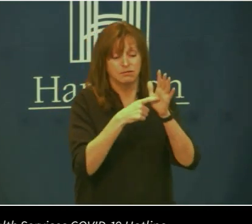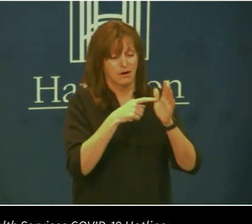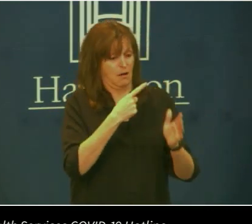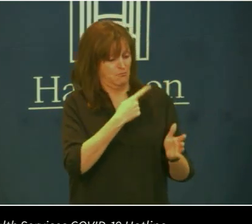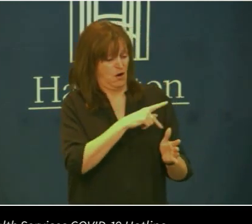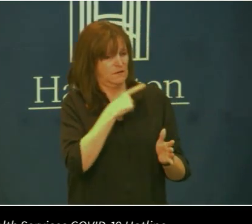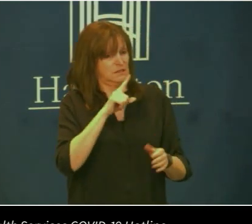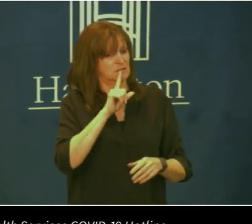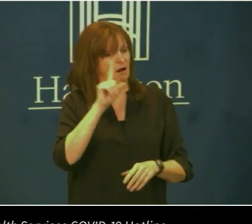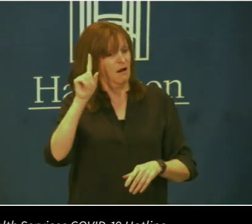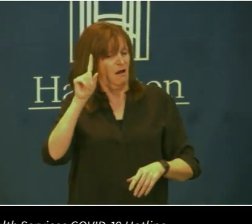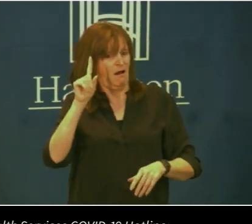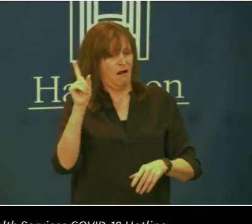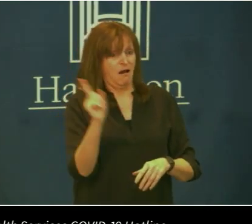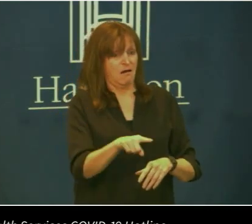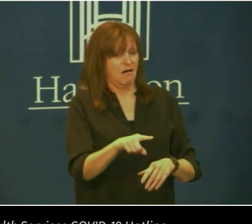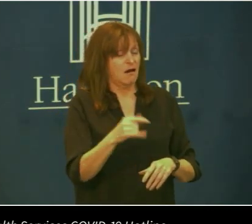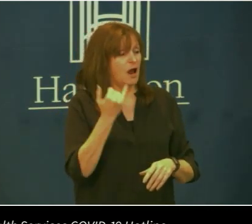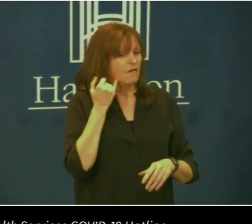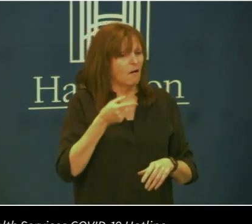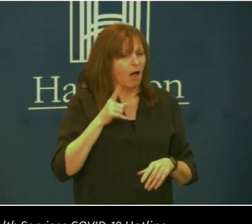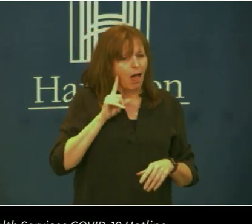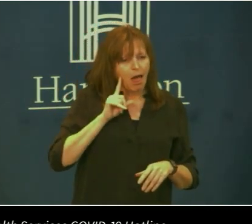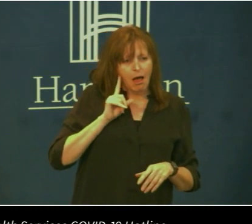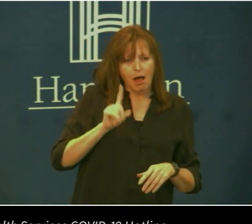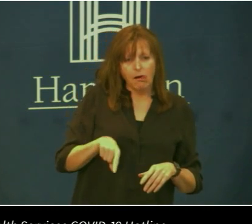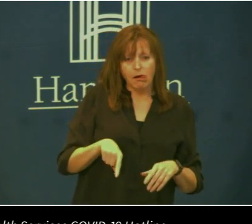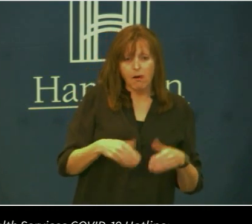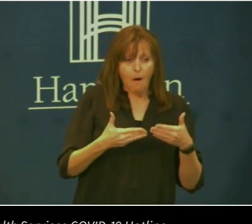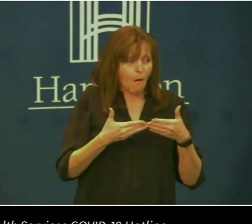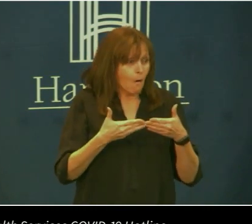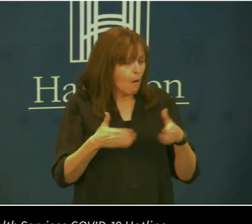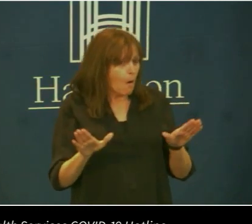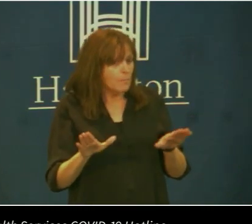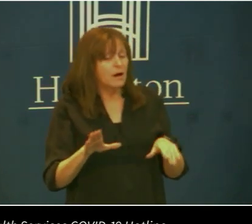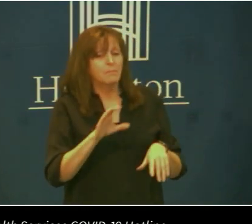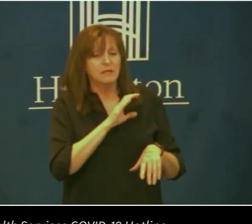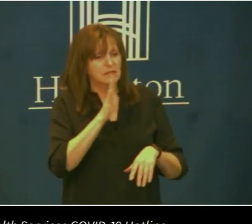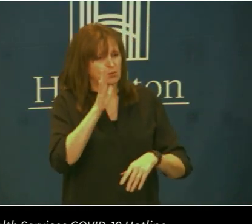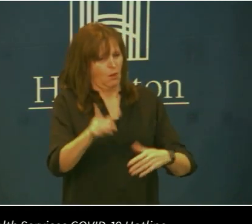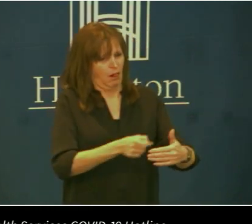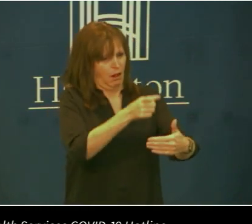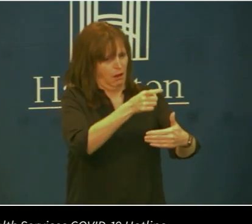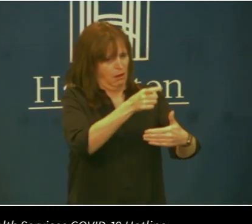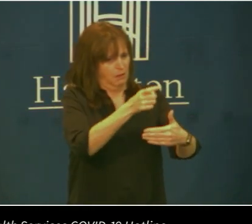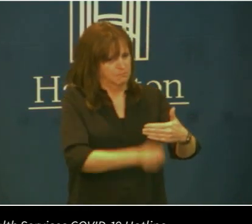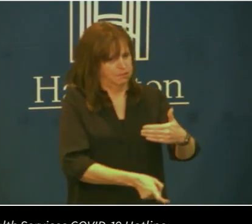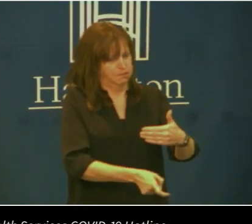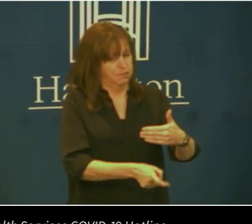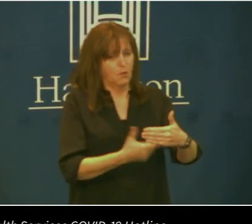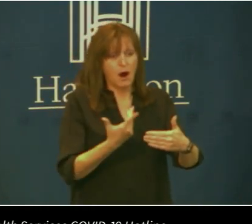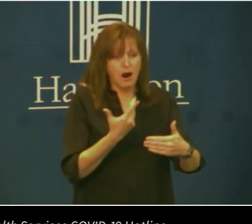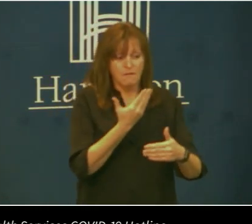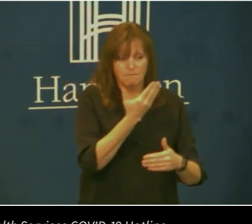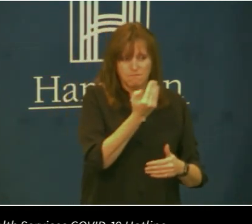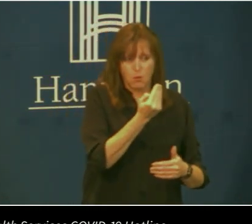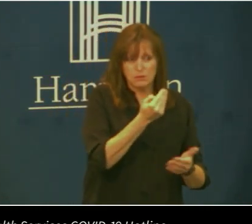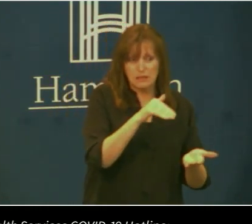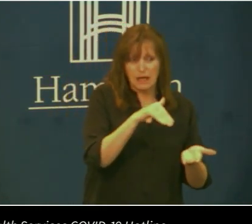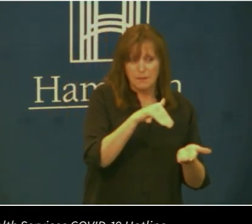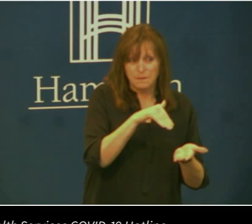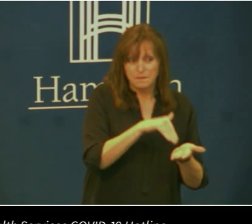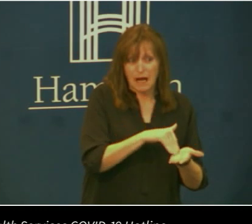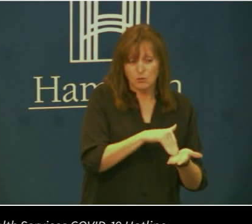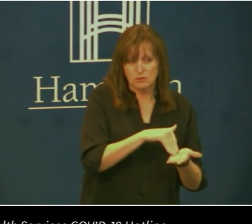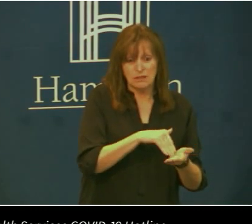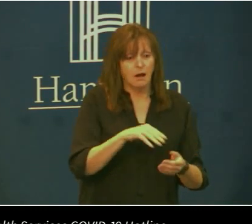police. A fine for an individual could be up to $1,000, and for corporations, $500,000. So